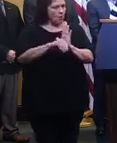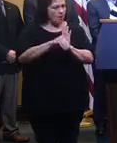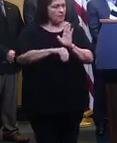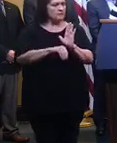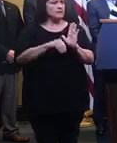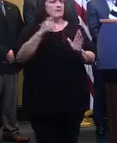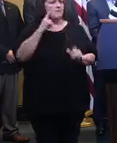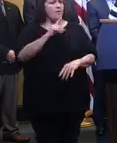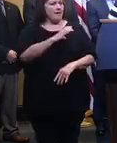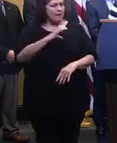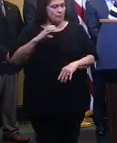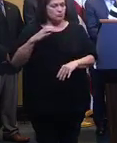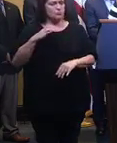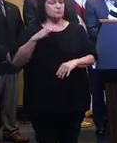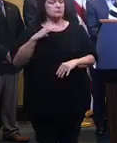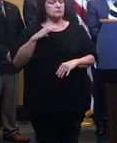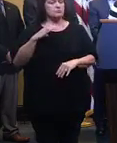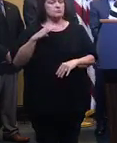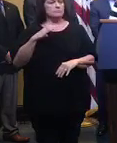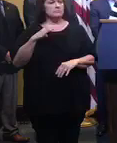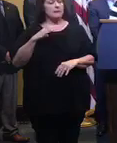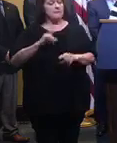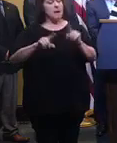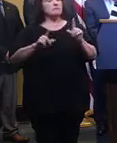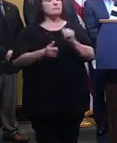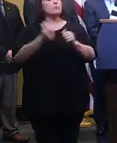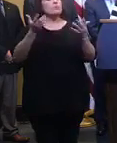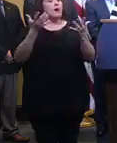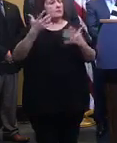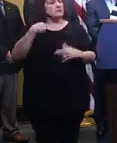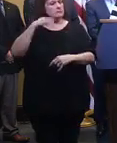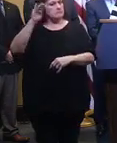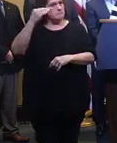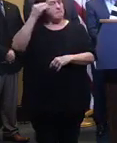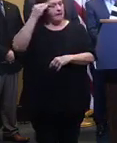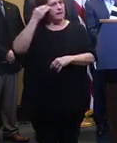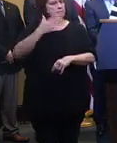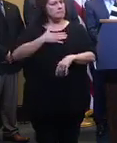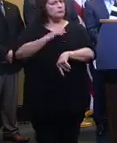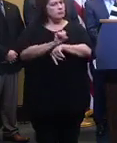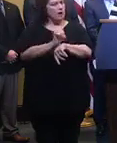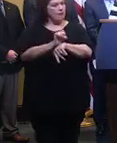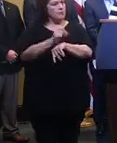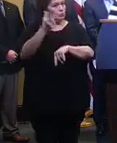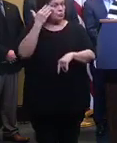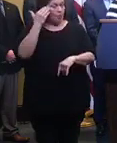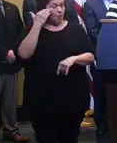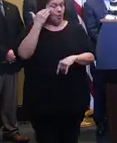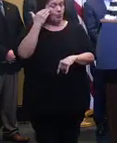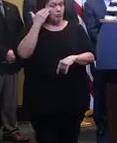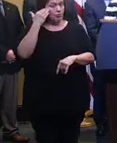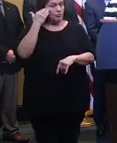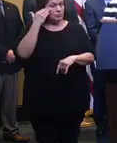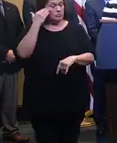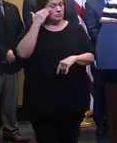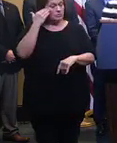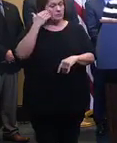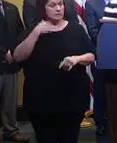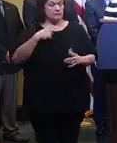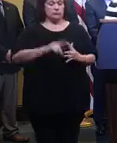Council, but more importantly, as the mayor of the city of New Orleans. You know, like me, coming in office, 2 weeks